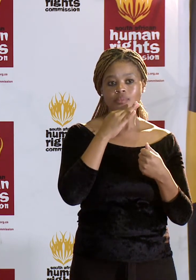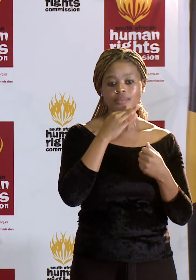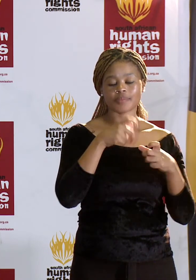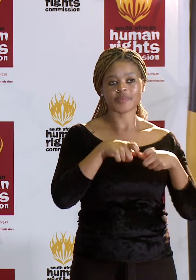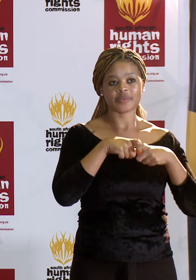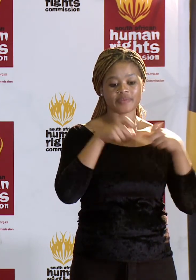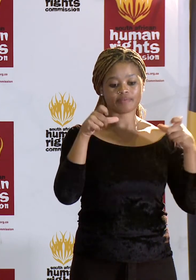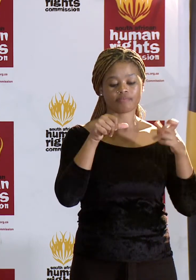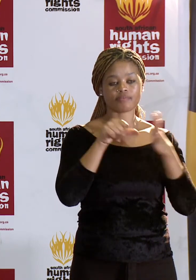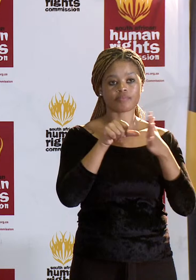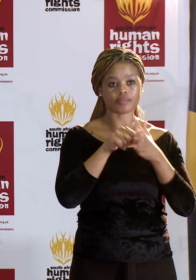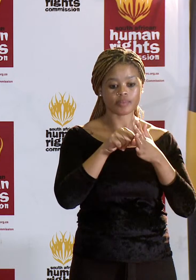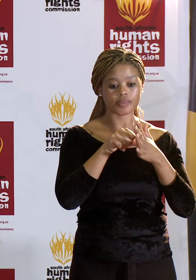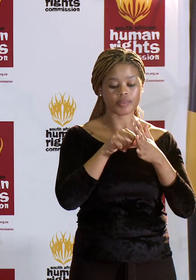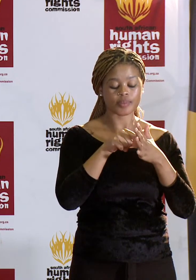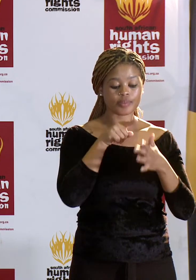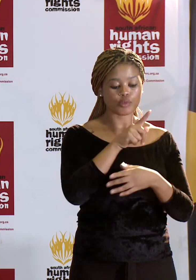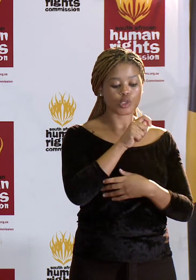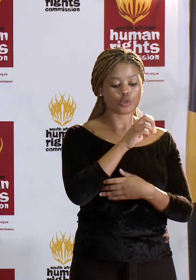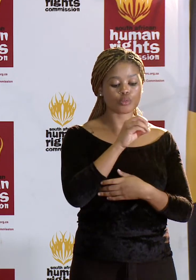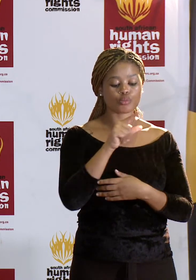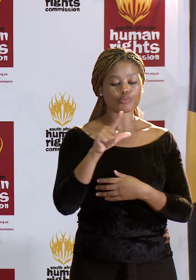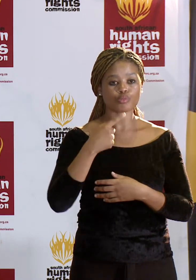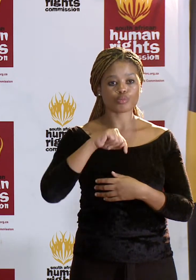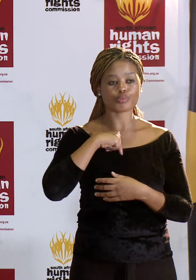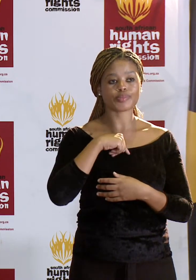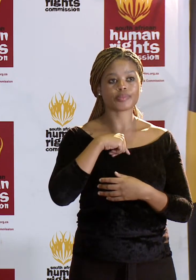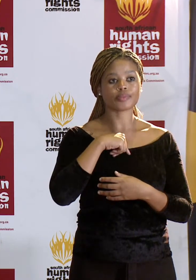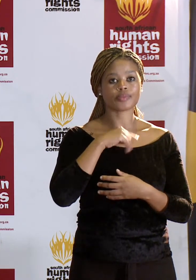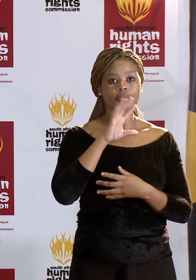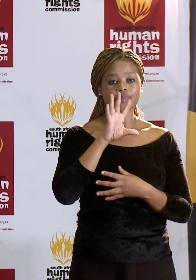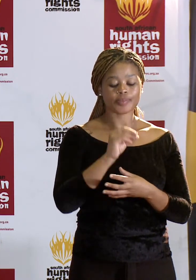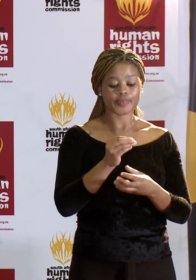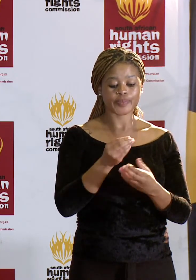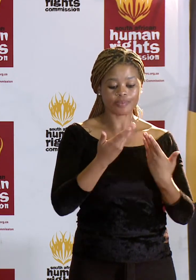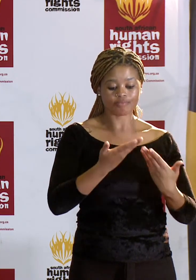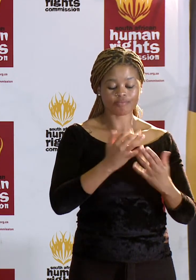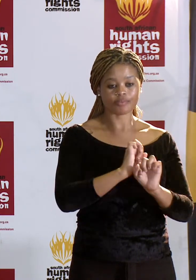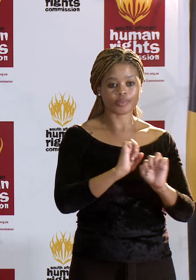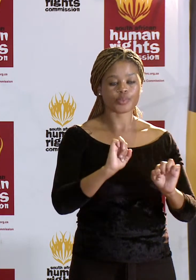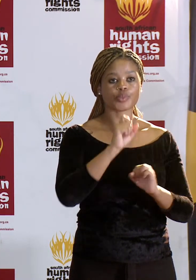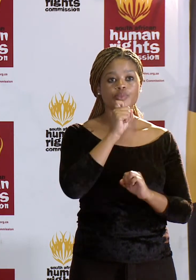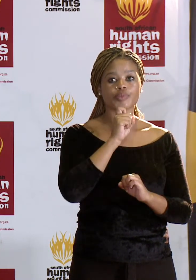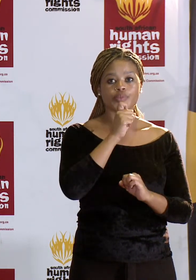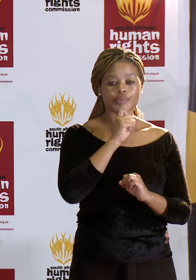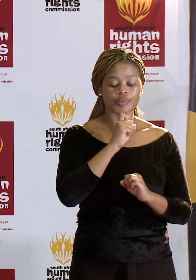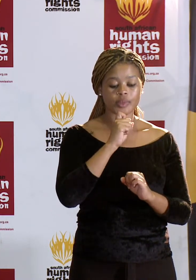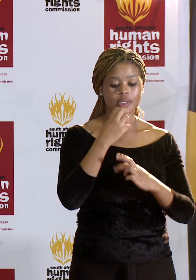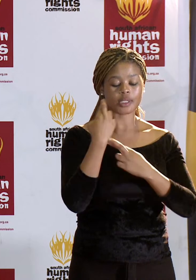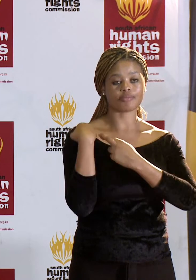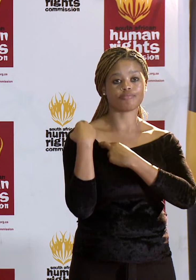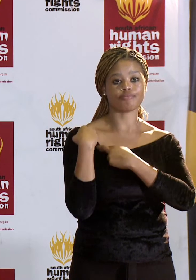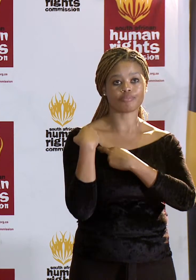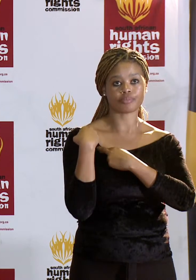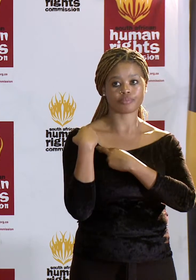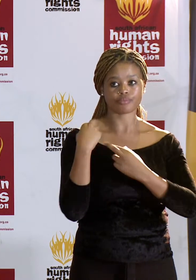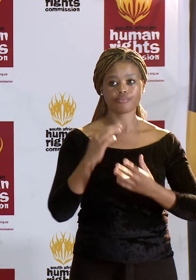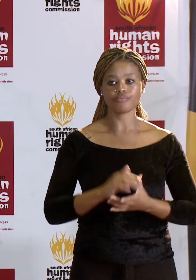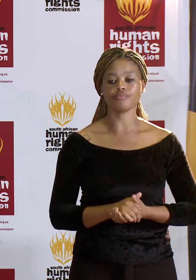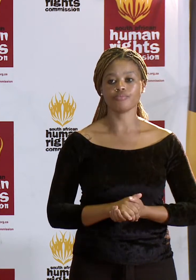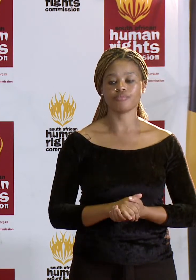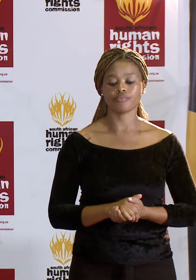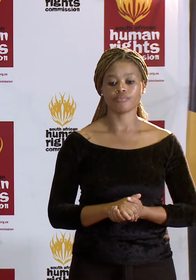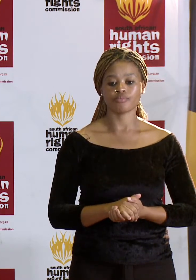is very critical that this tool, which they have readily in their hands, is used very responsibly.